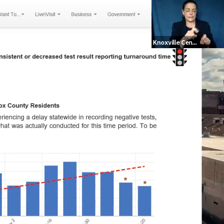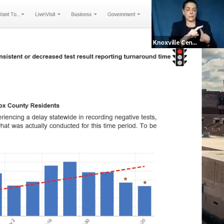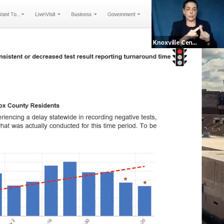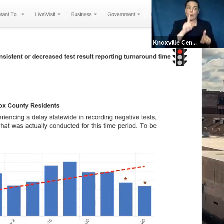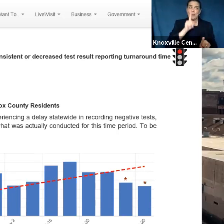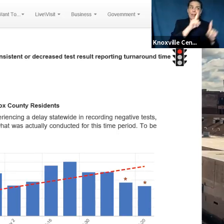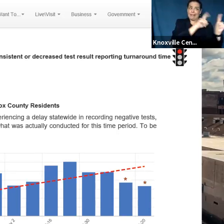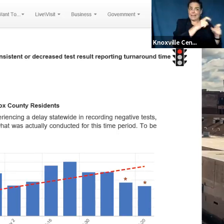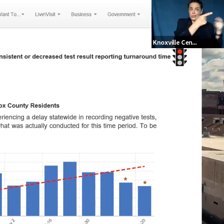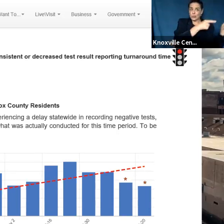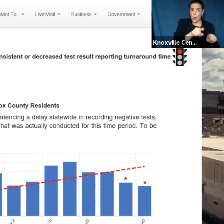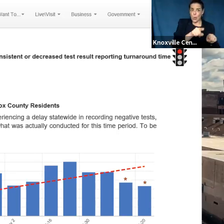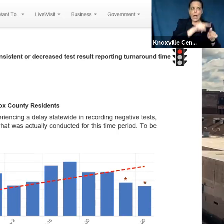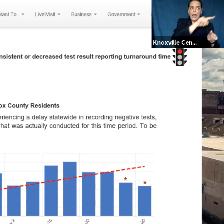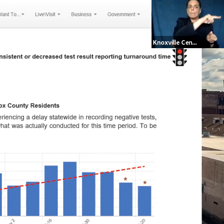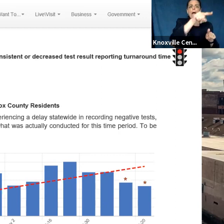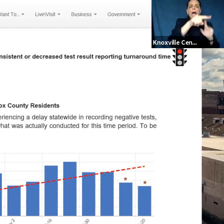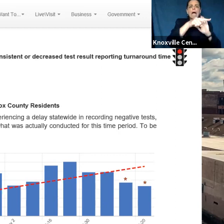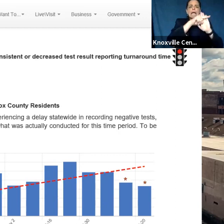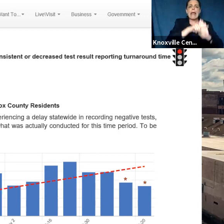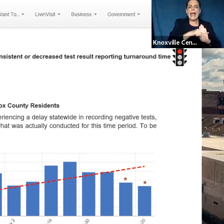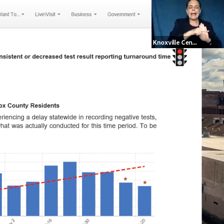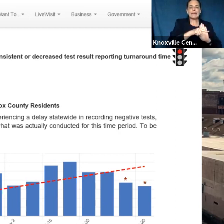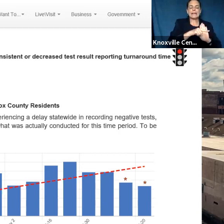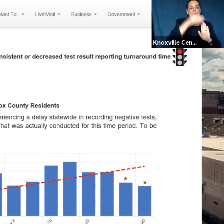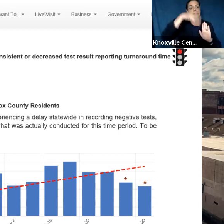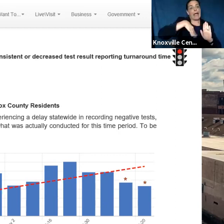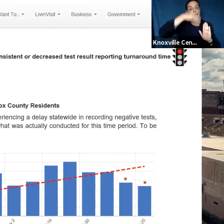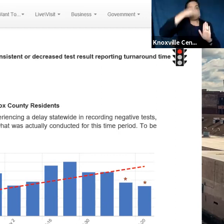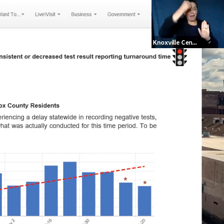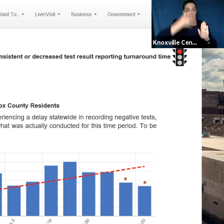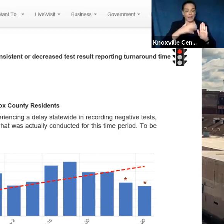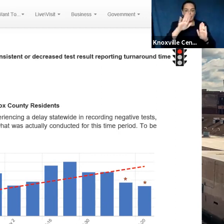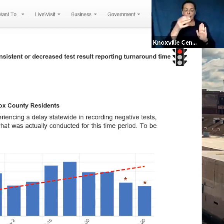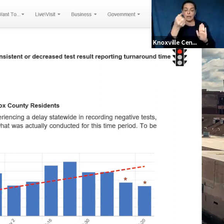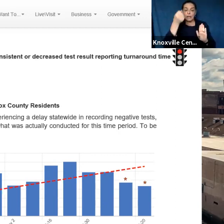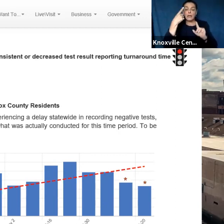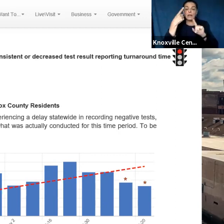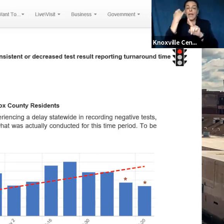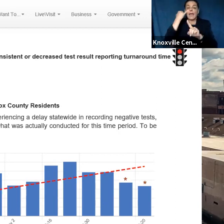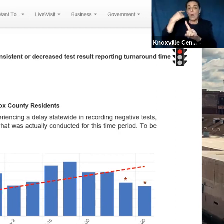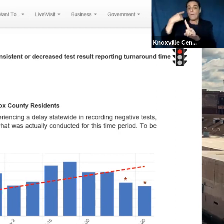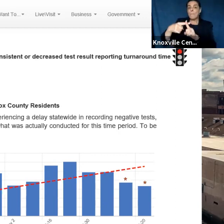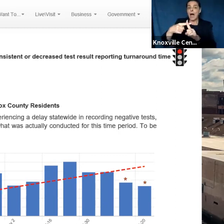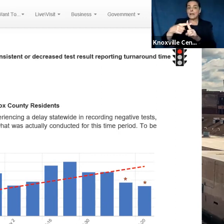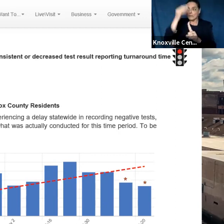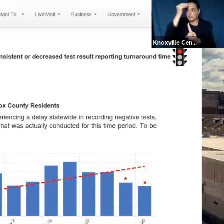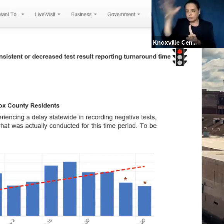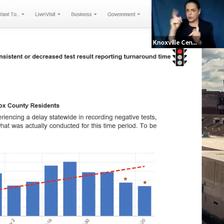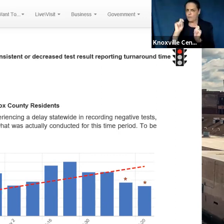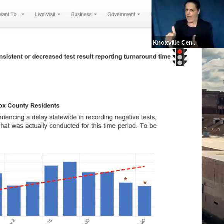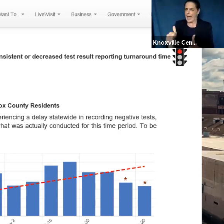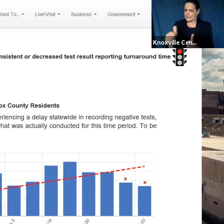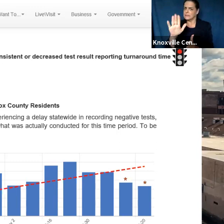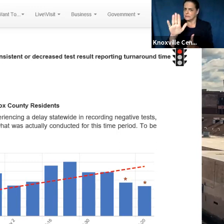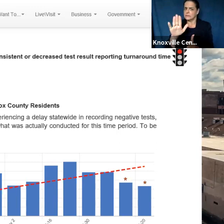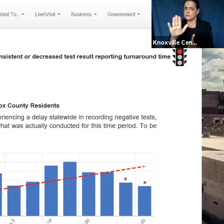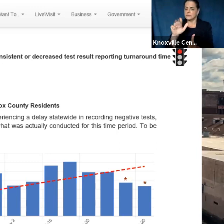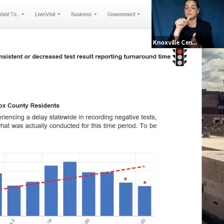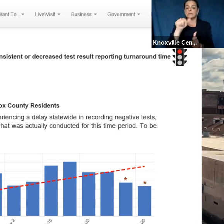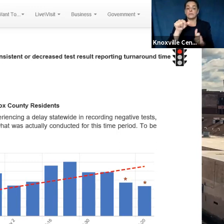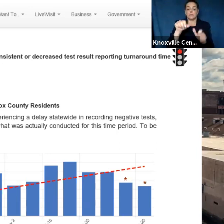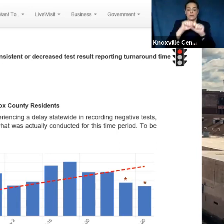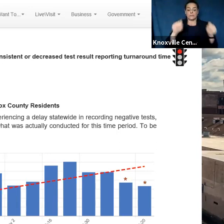being conducted for this time period. And to be clear, there is not a delay in reporting positive cases. The system is designed for